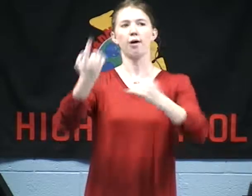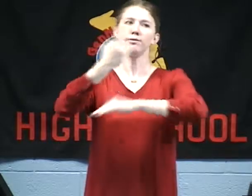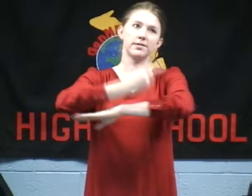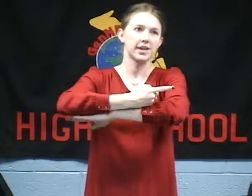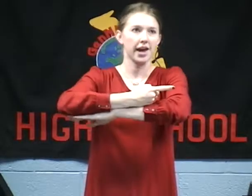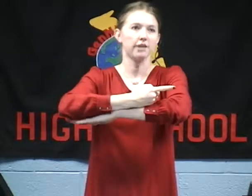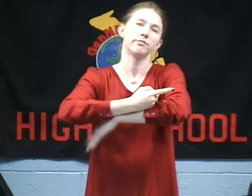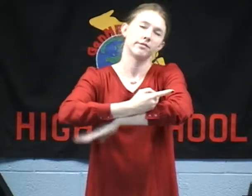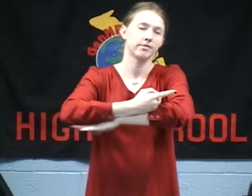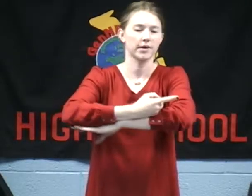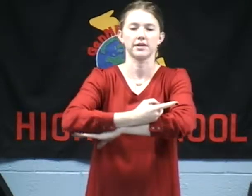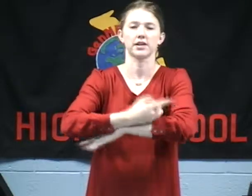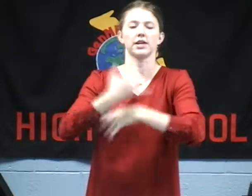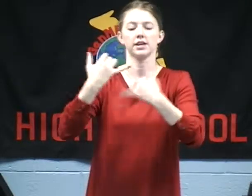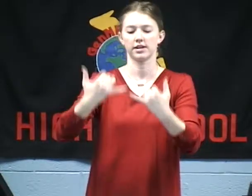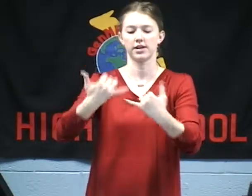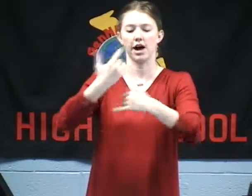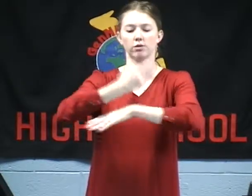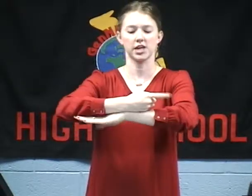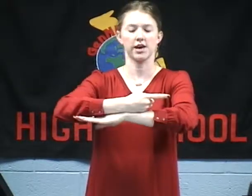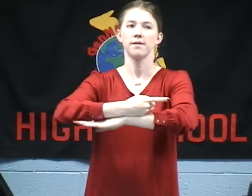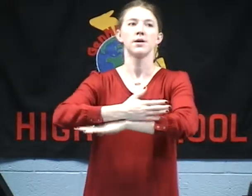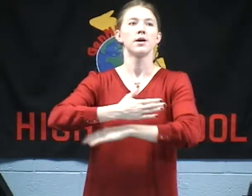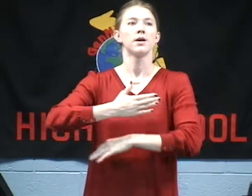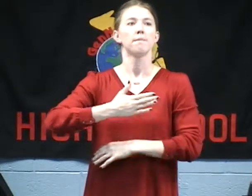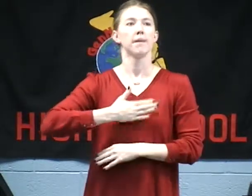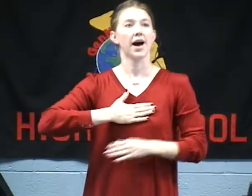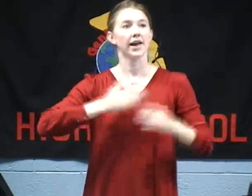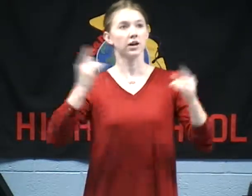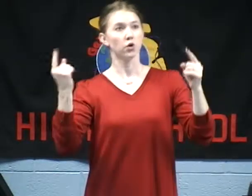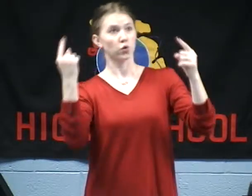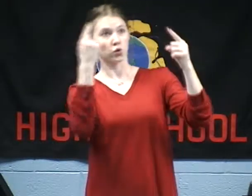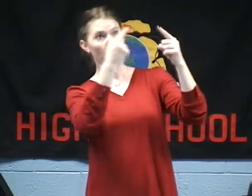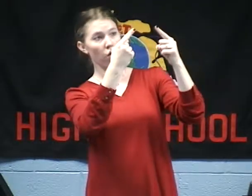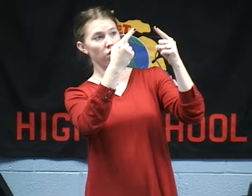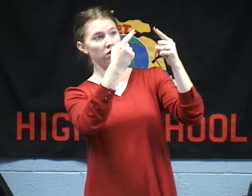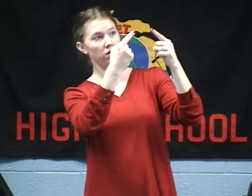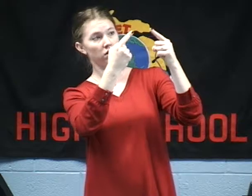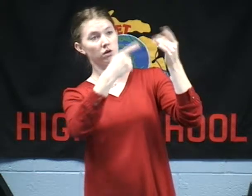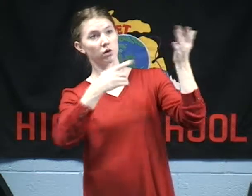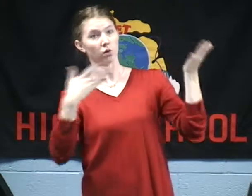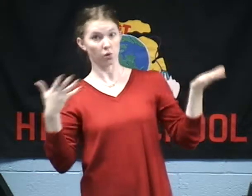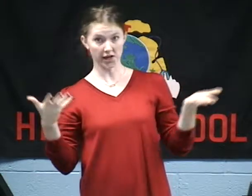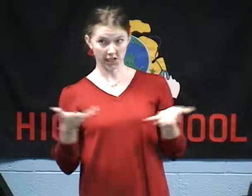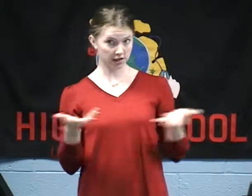now, day, basically, now, day, my goal, what?